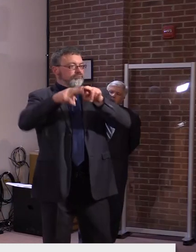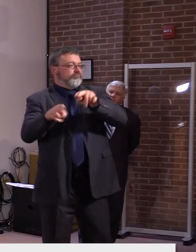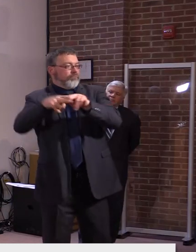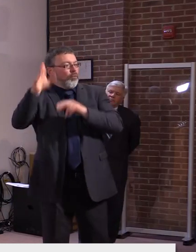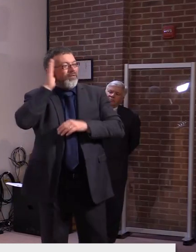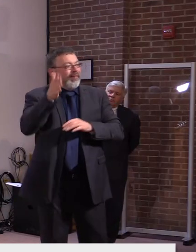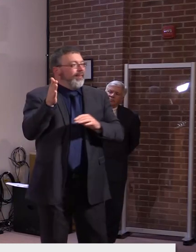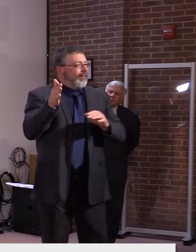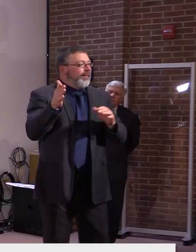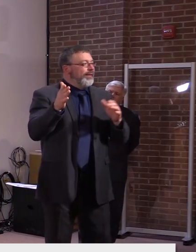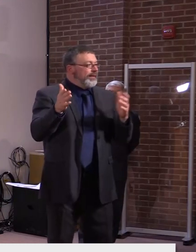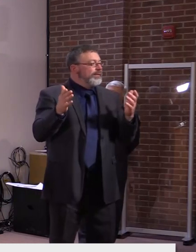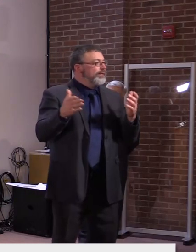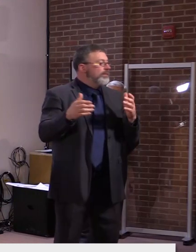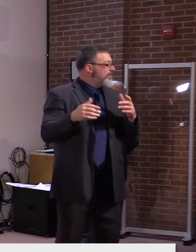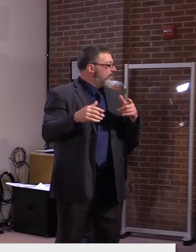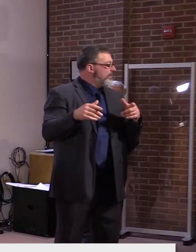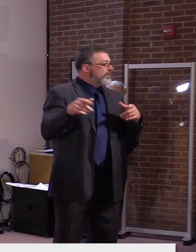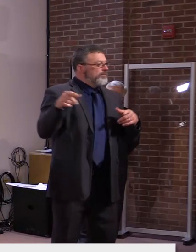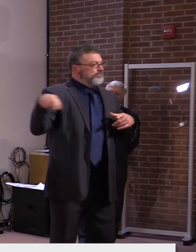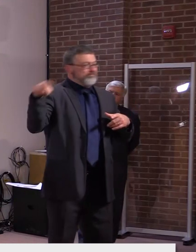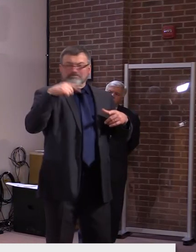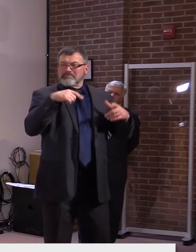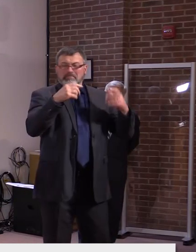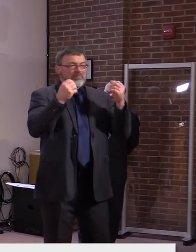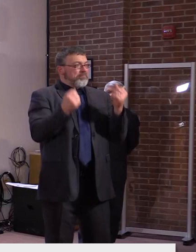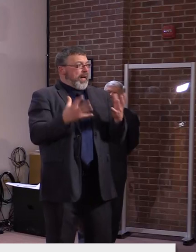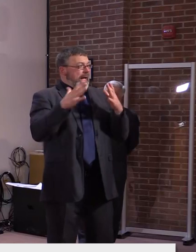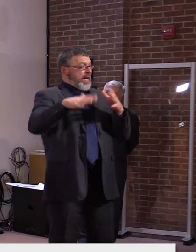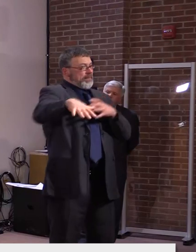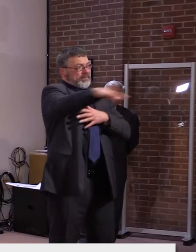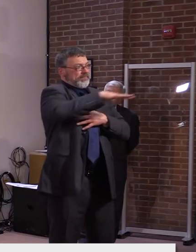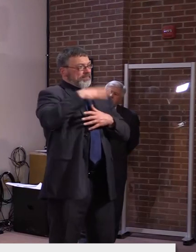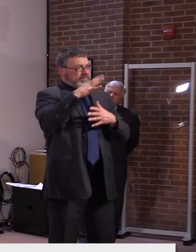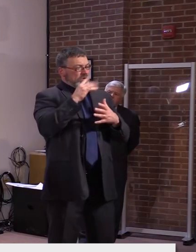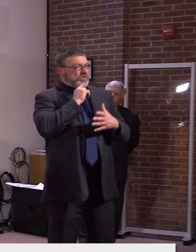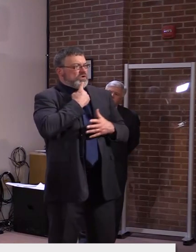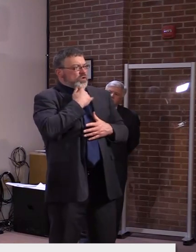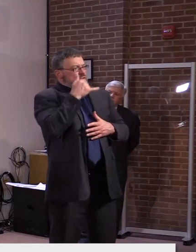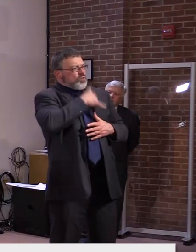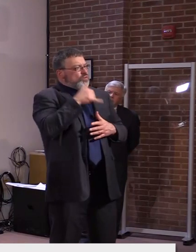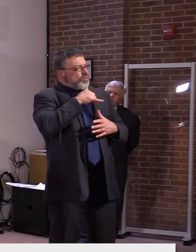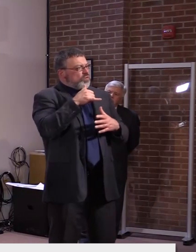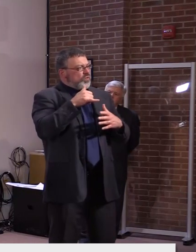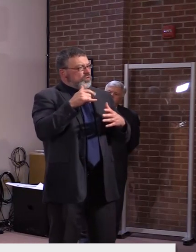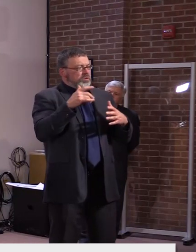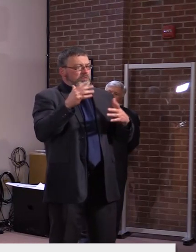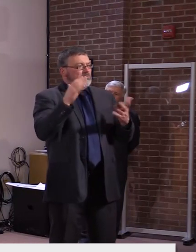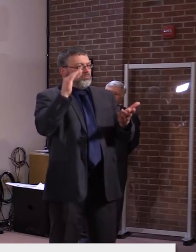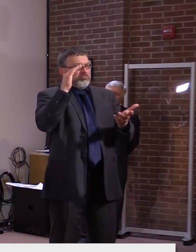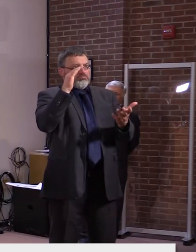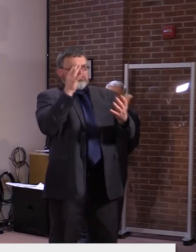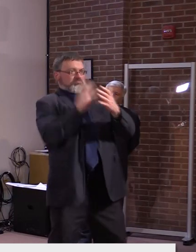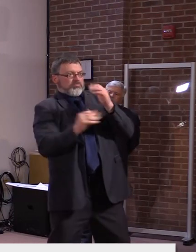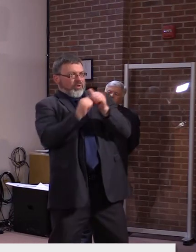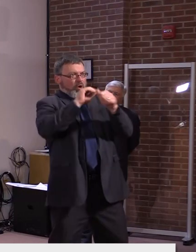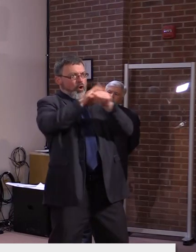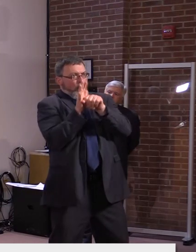people with severe illnesses that we did before. And again, when you look at